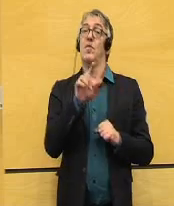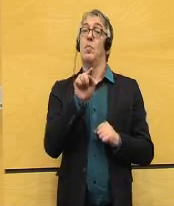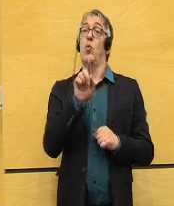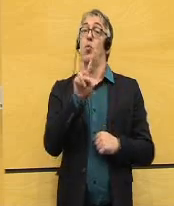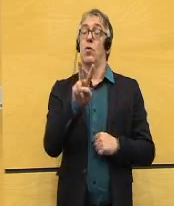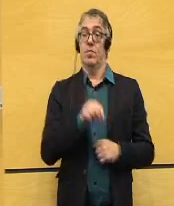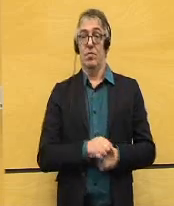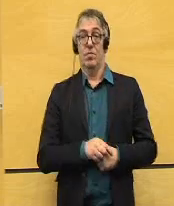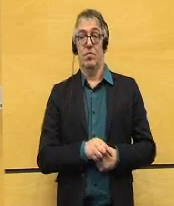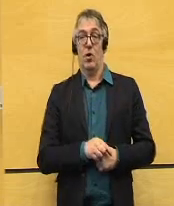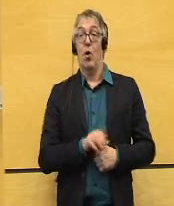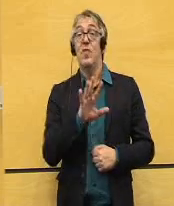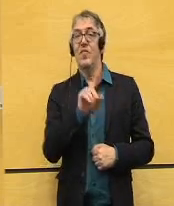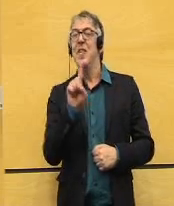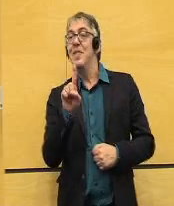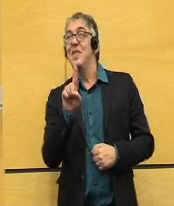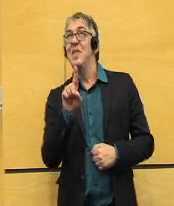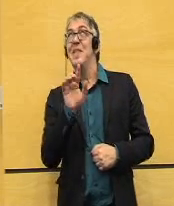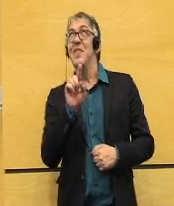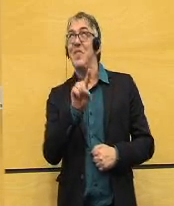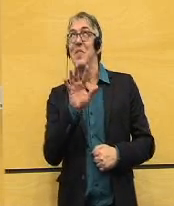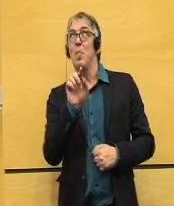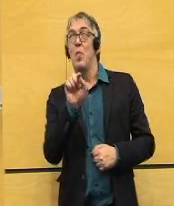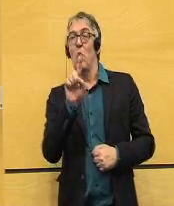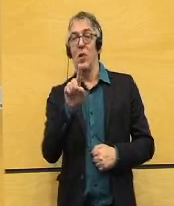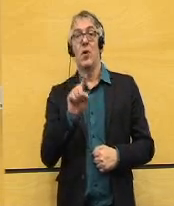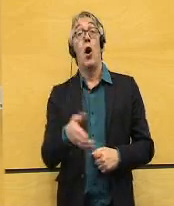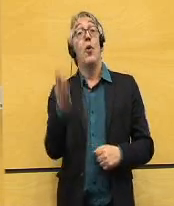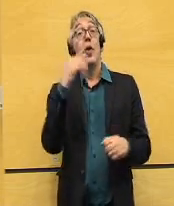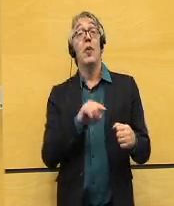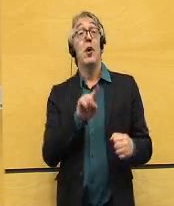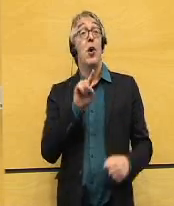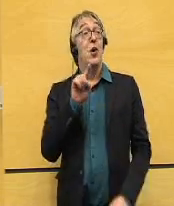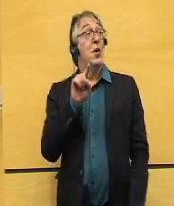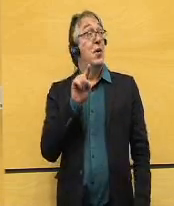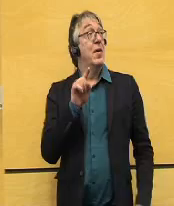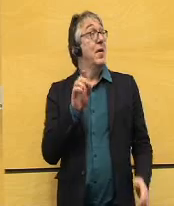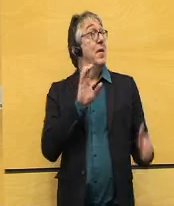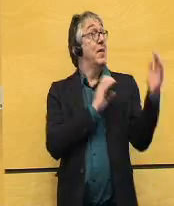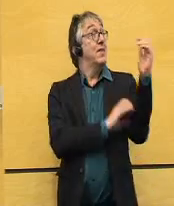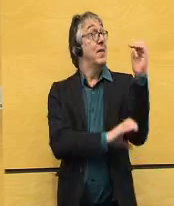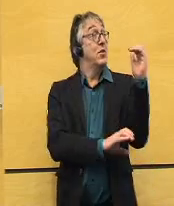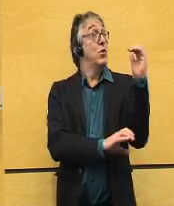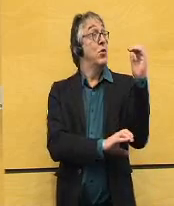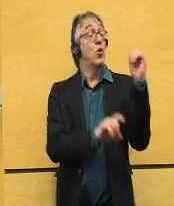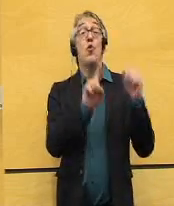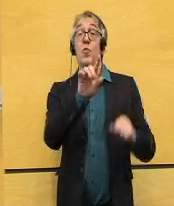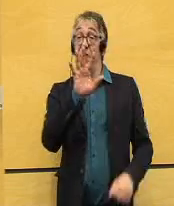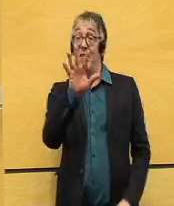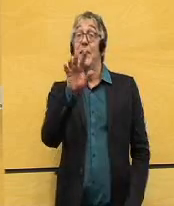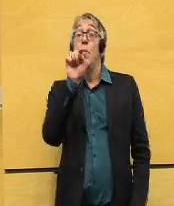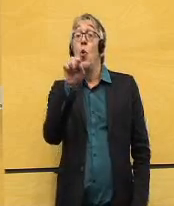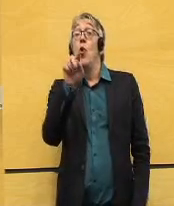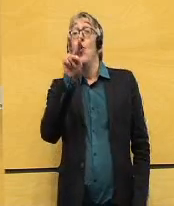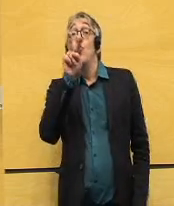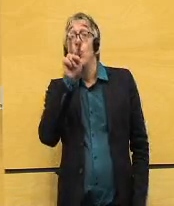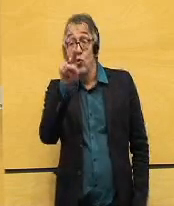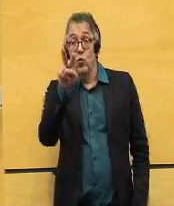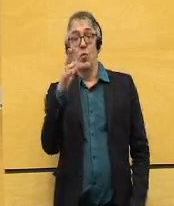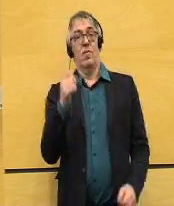2. Section 15, paragraph 2 then provides a definition of